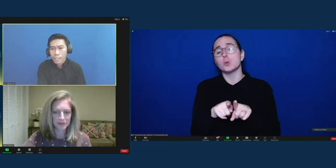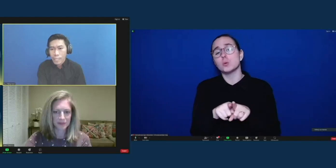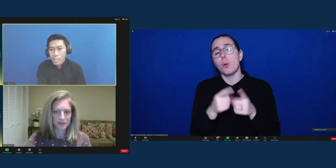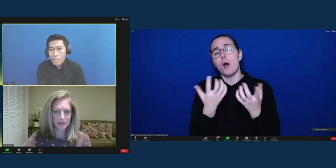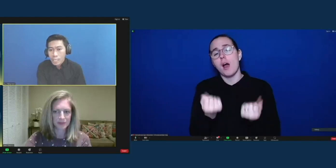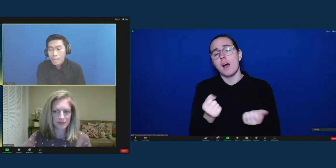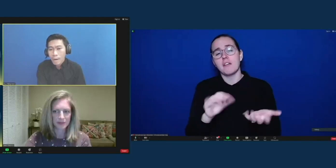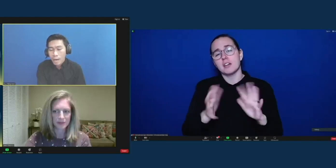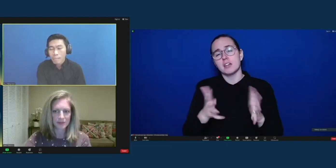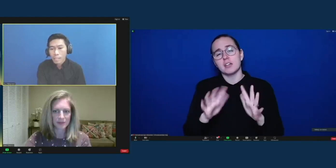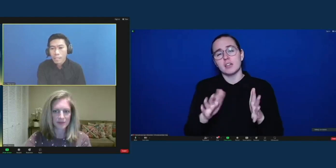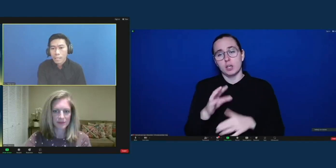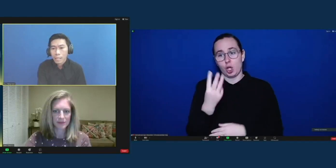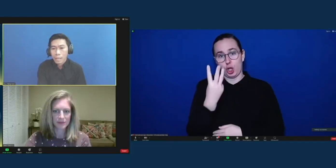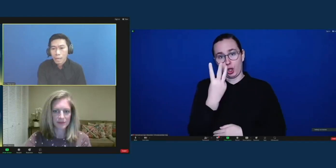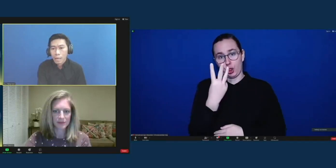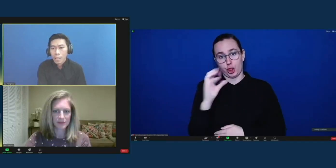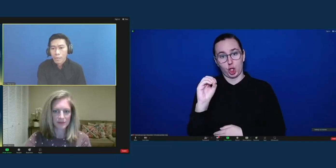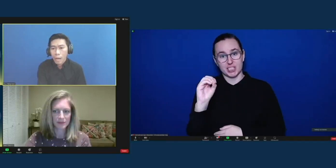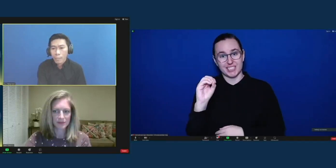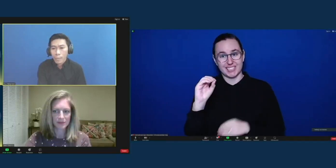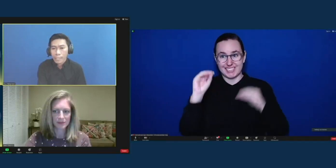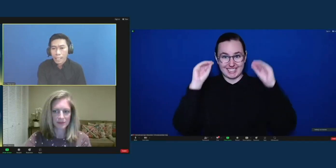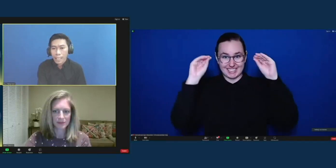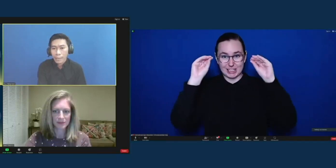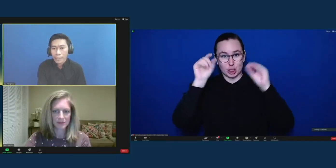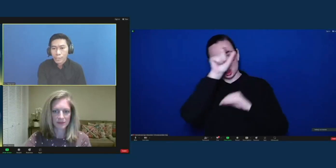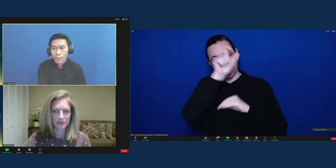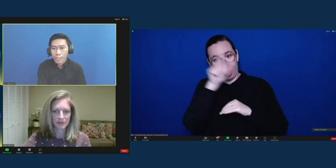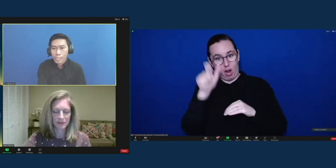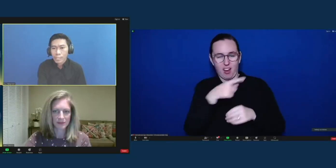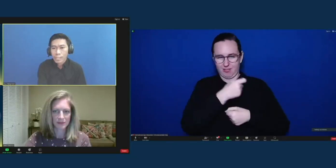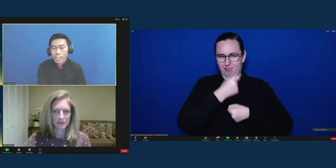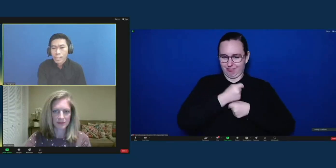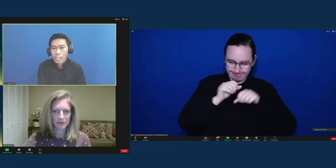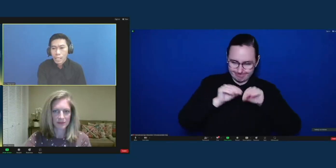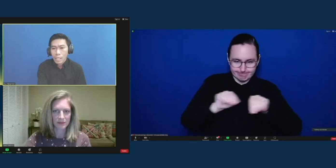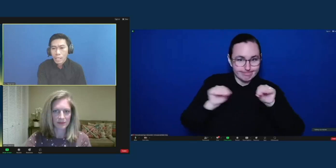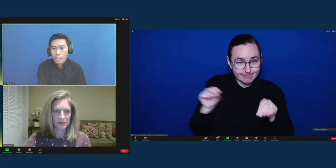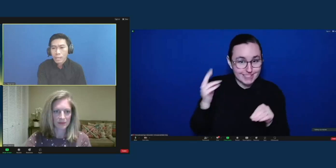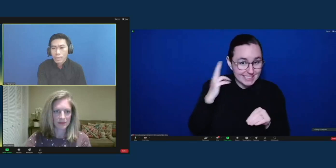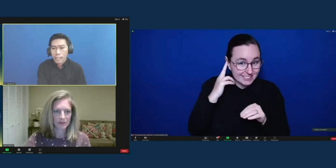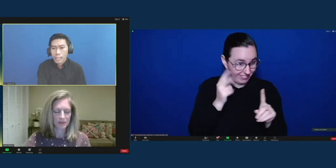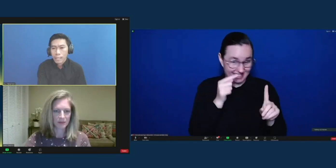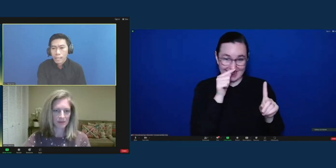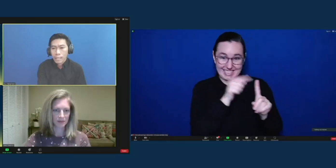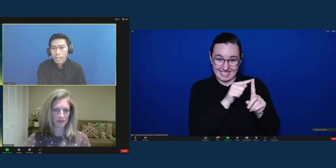received EPUB with sign language stories.